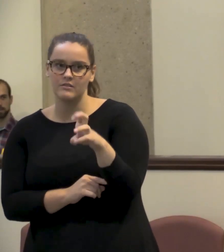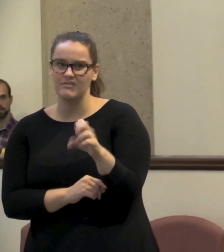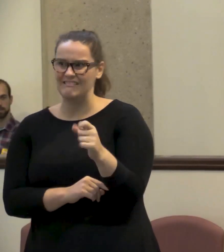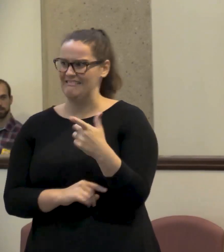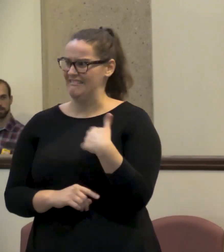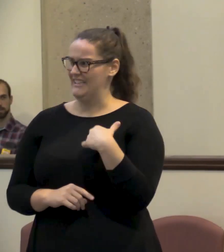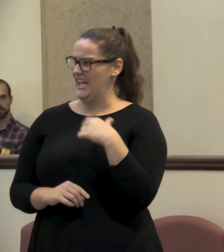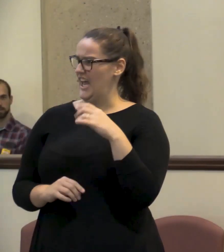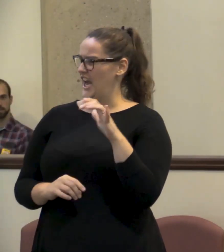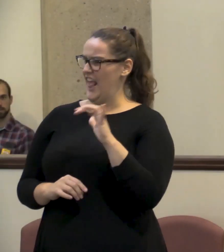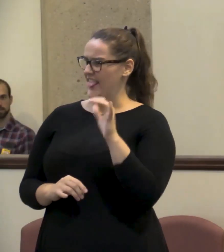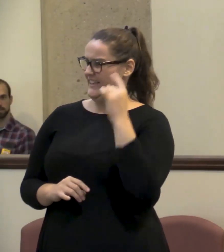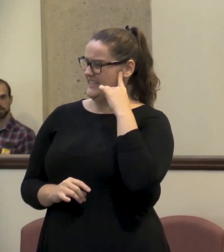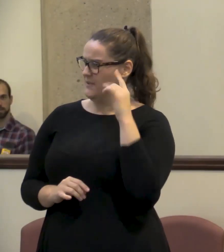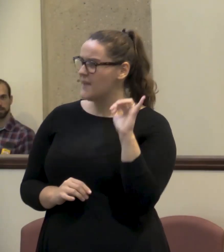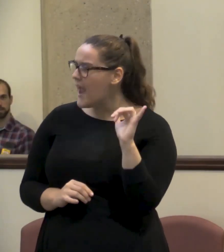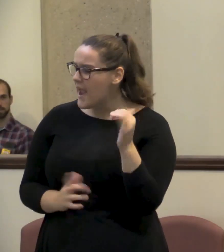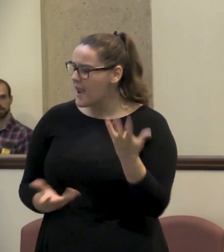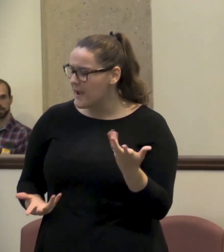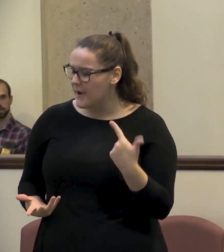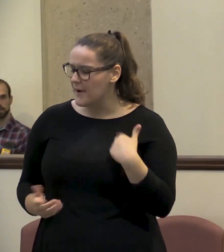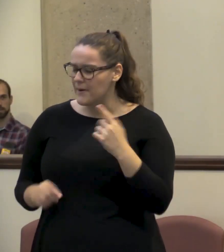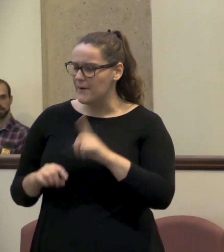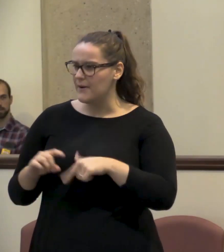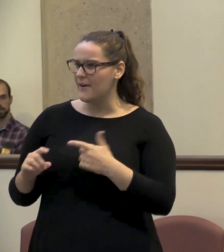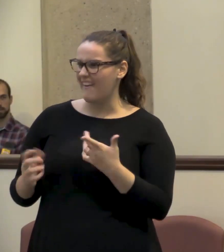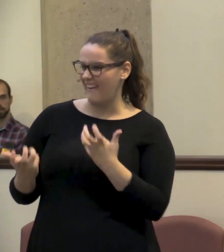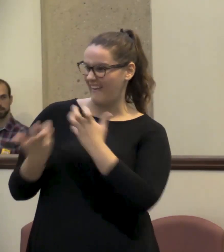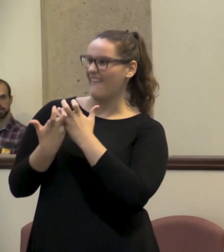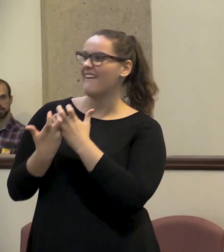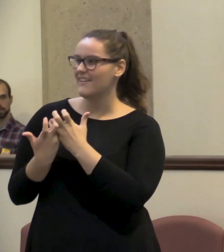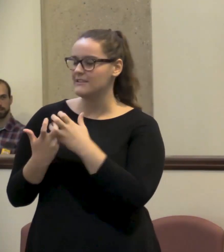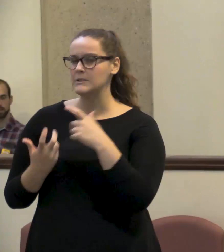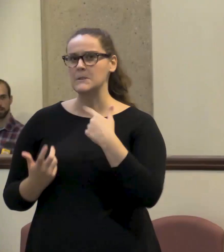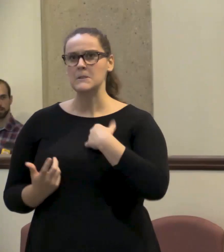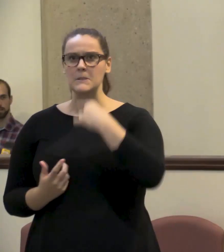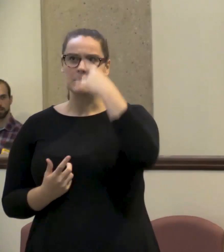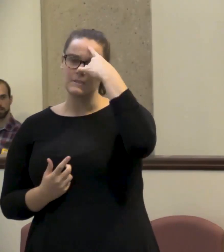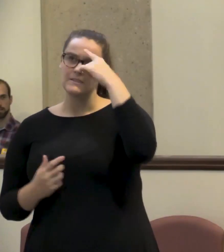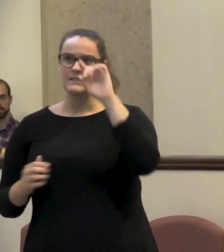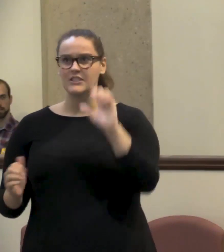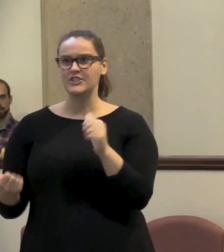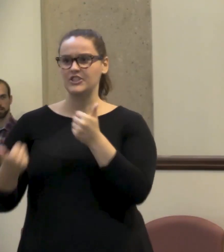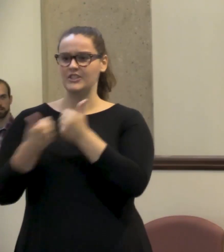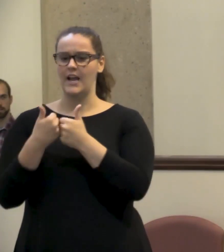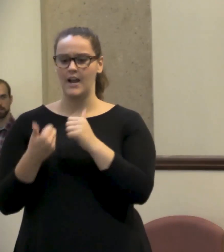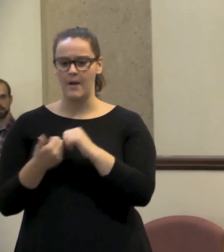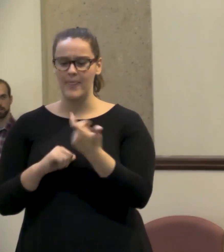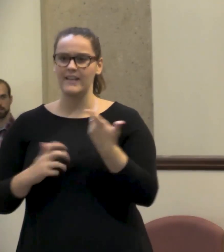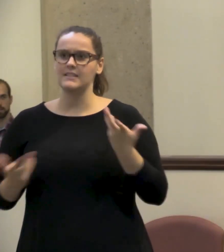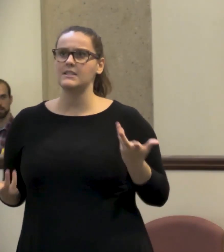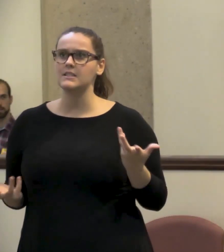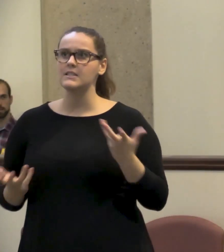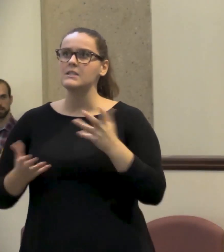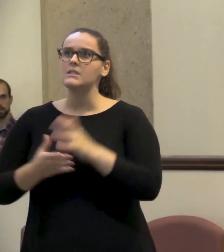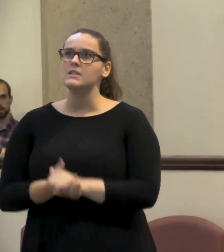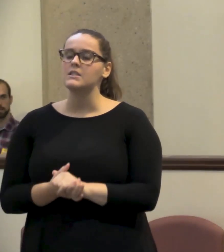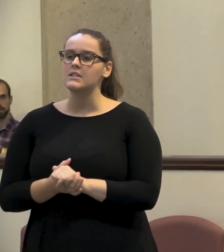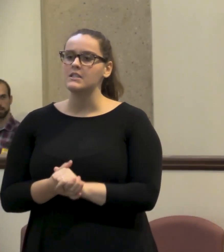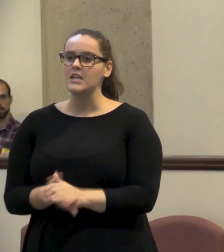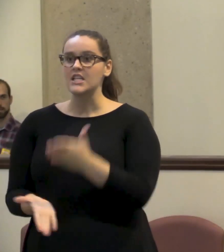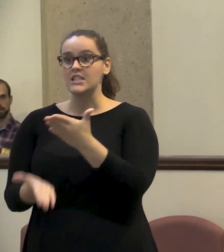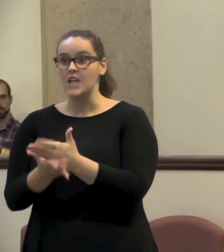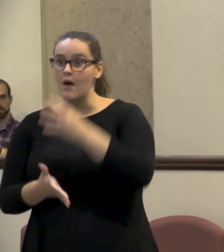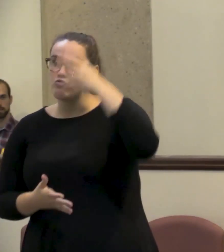rhymes with the emoluments clause. You can't chant." So I took that as a challenge, and I said, "Okay, well, how about this? Stop